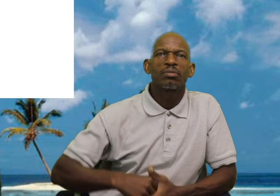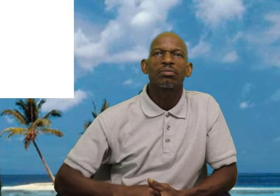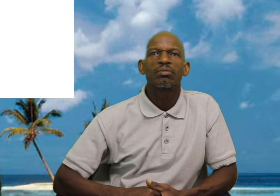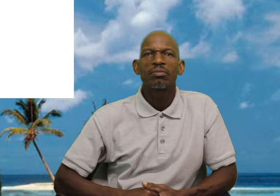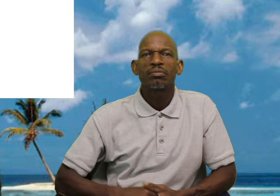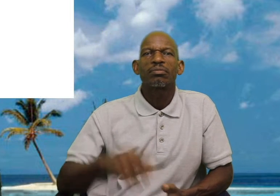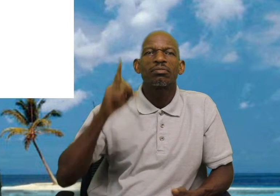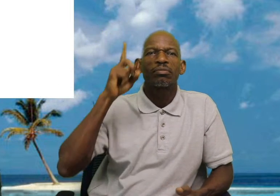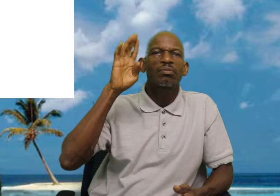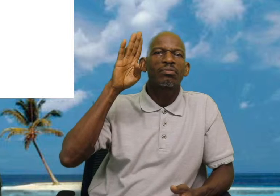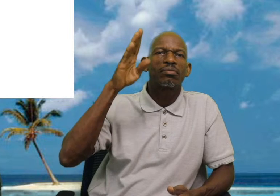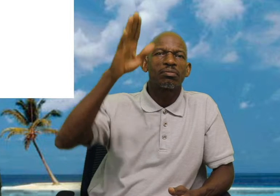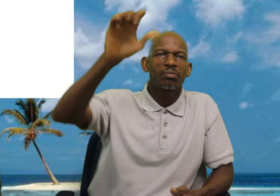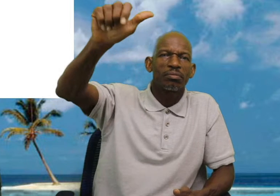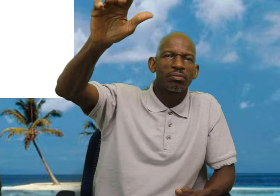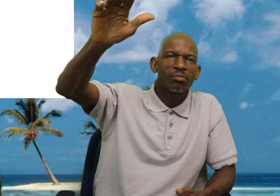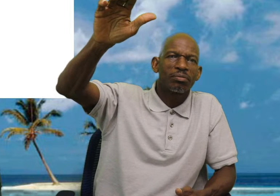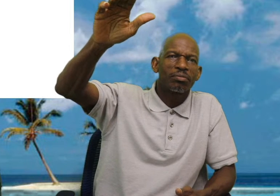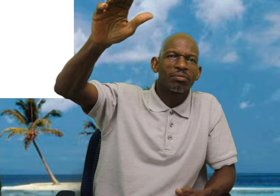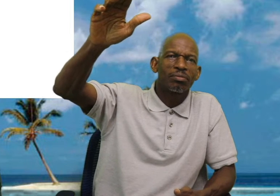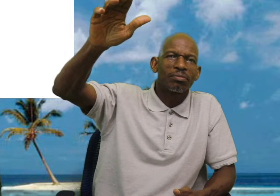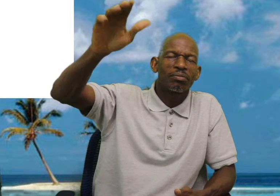Yes, Donna.